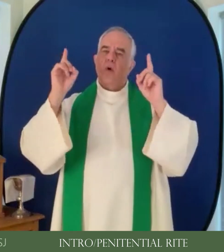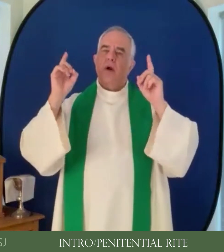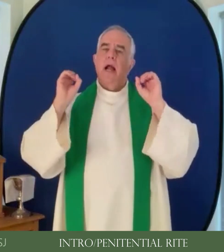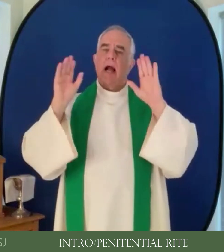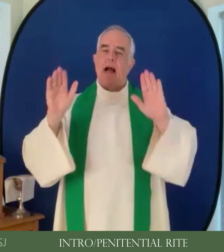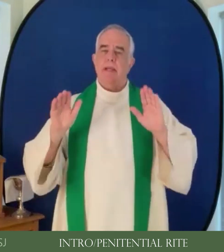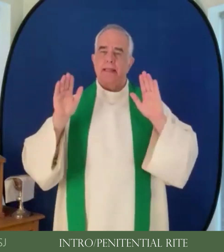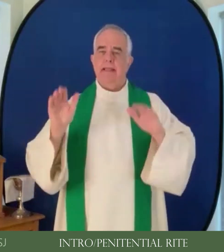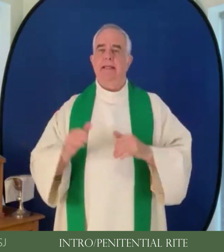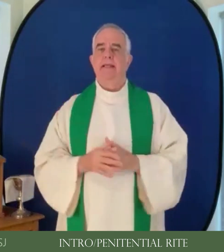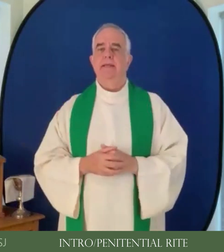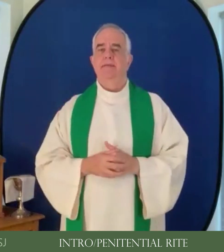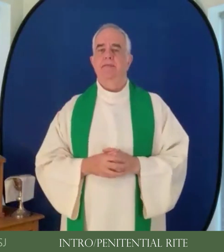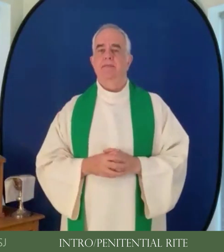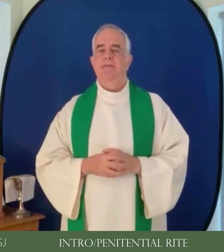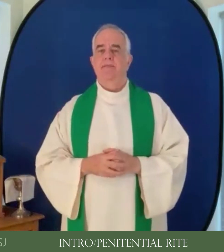Lord, have mercy.